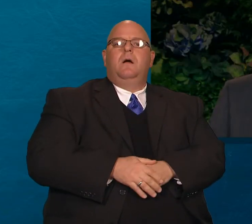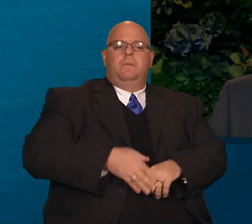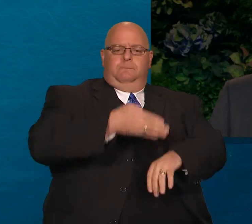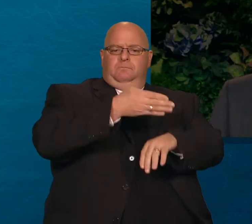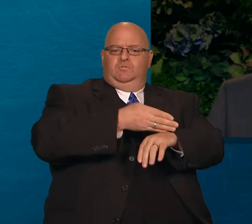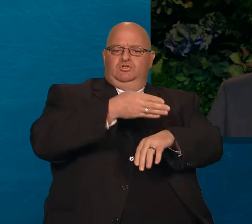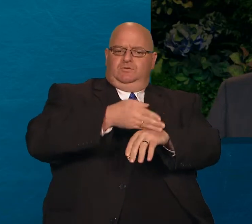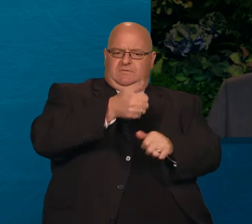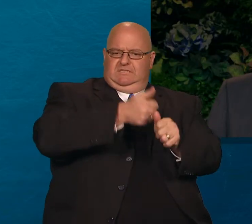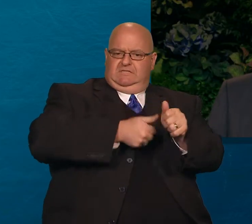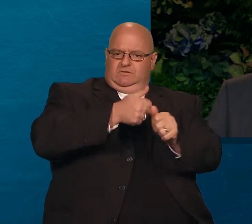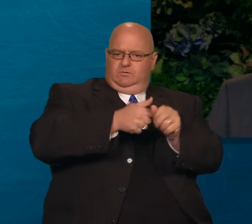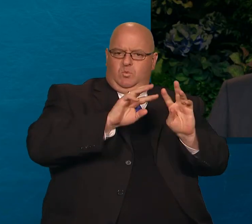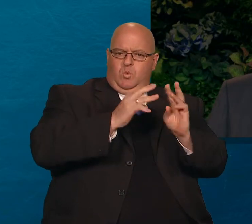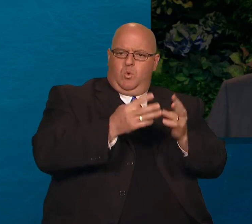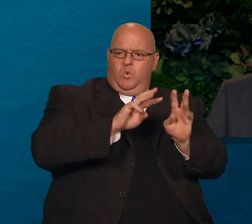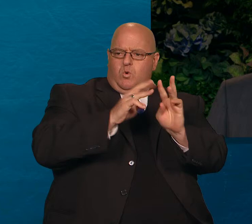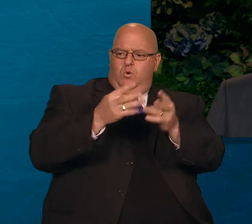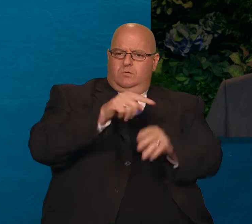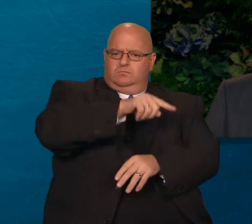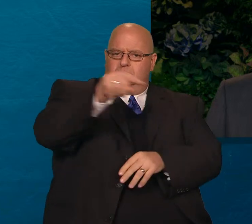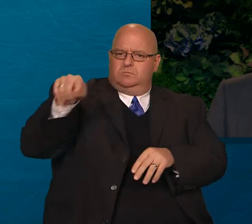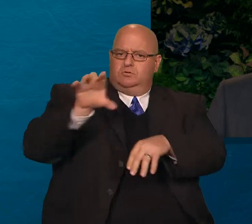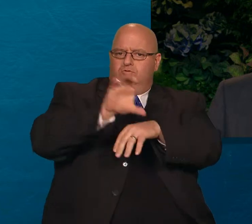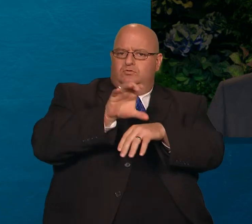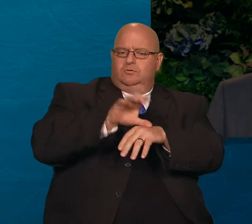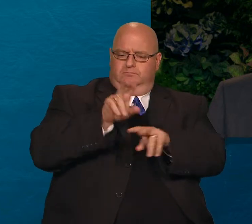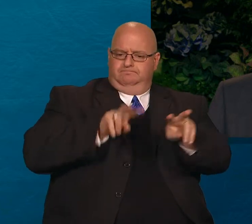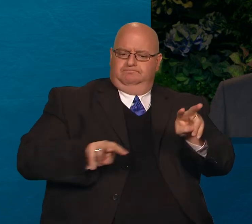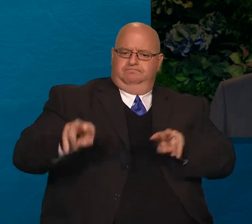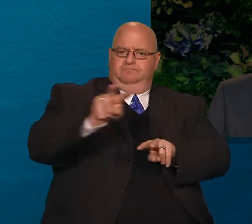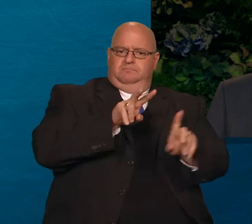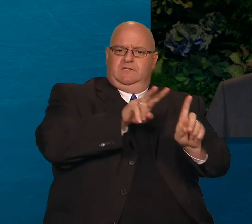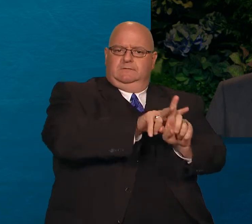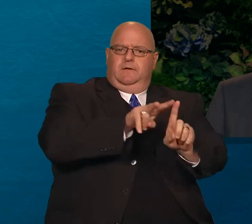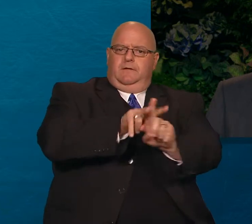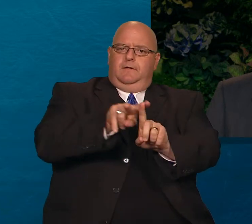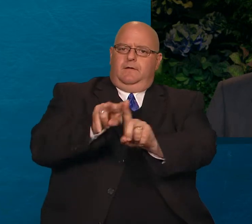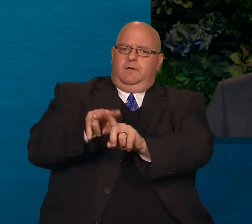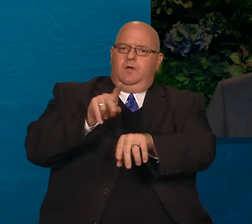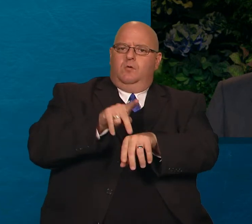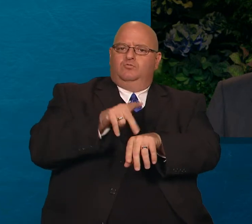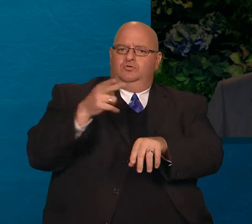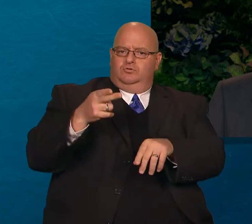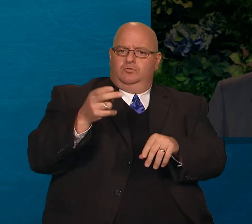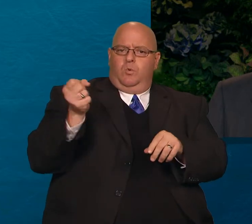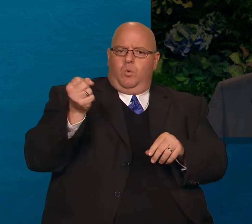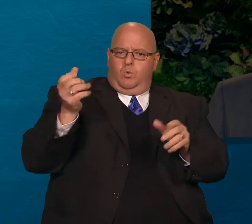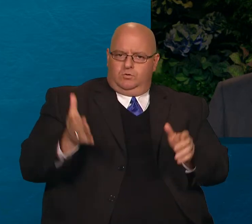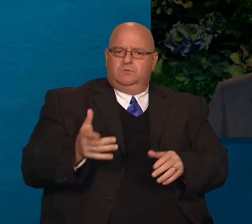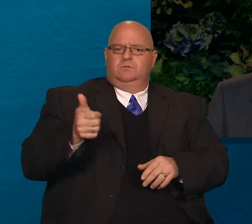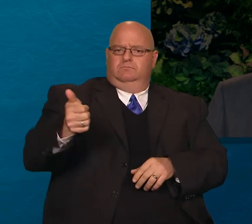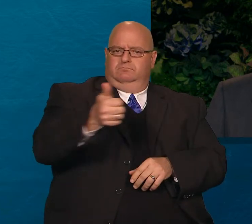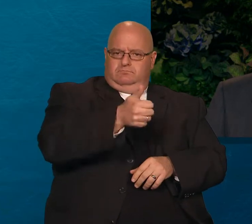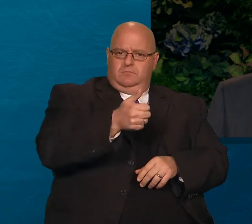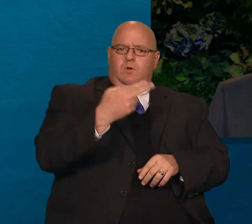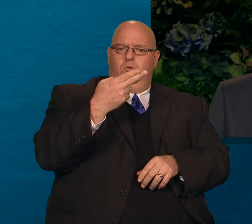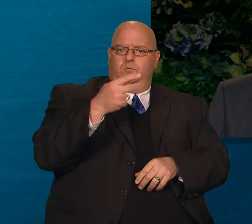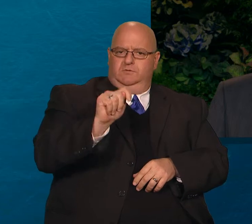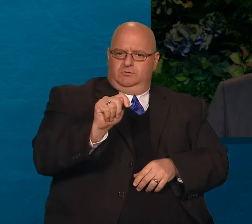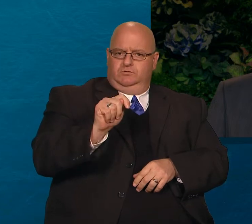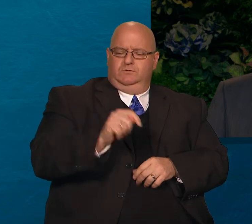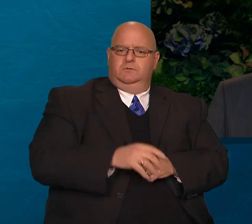of each ward in the church oversees the assigning of priesthood holders as home